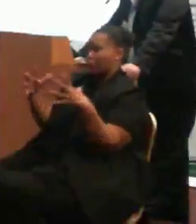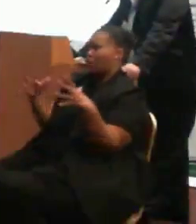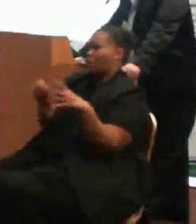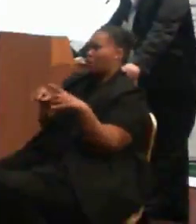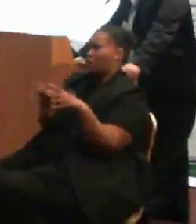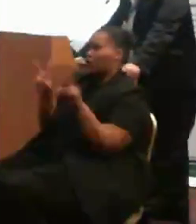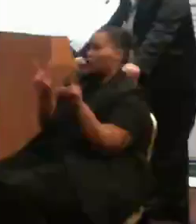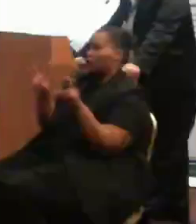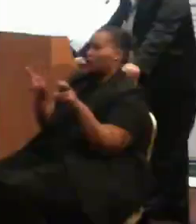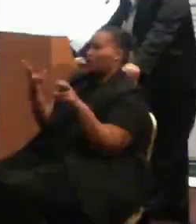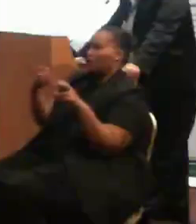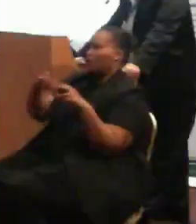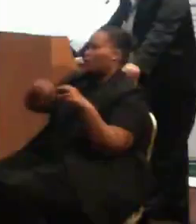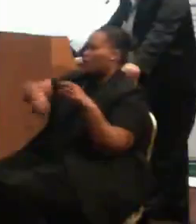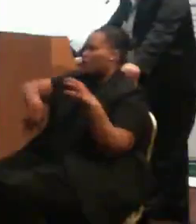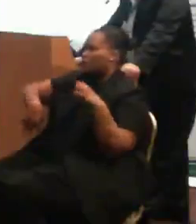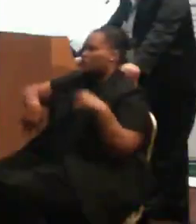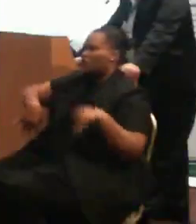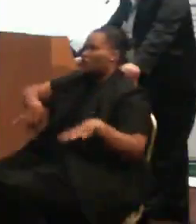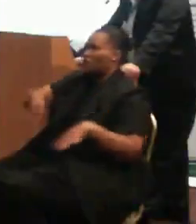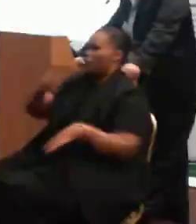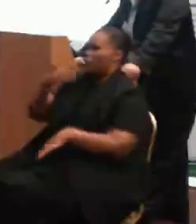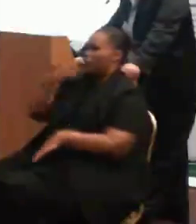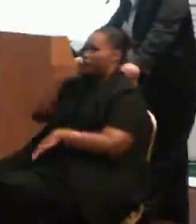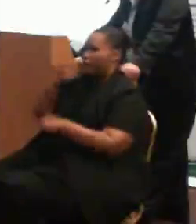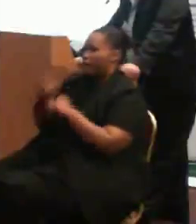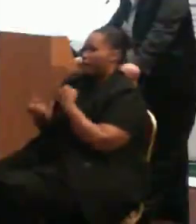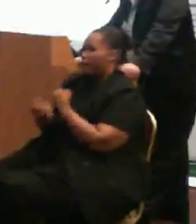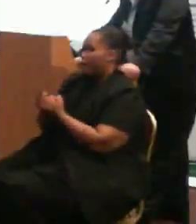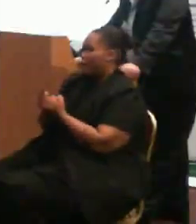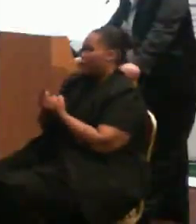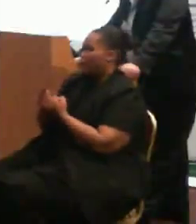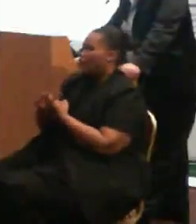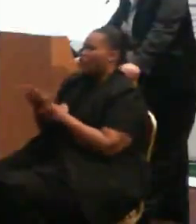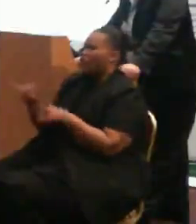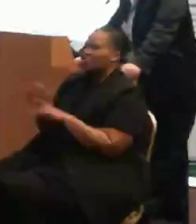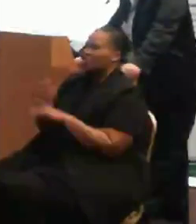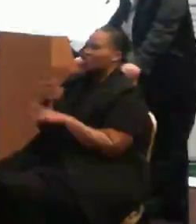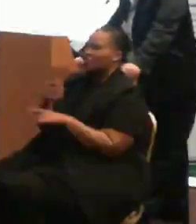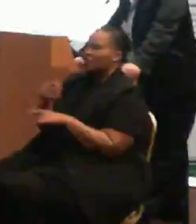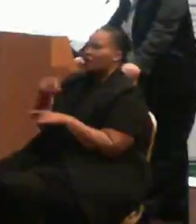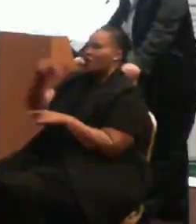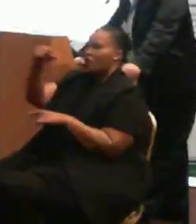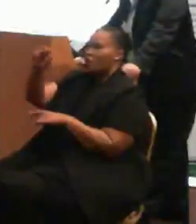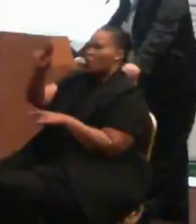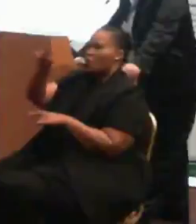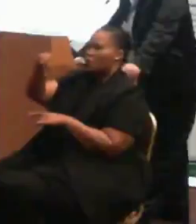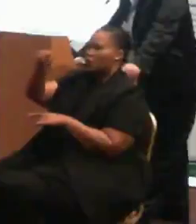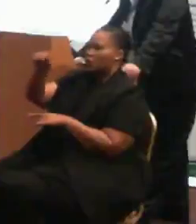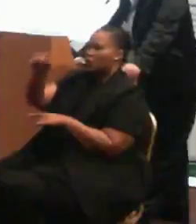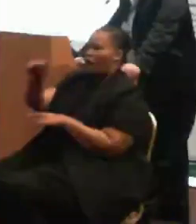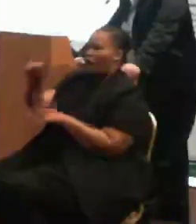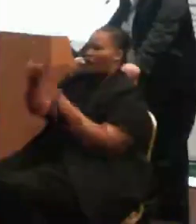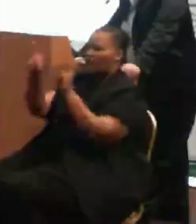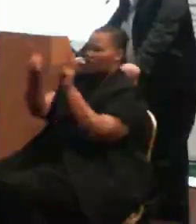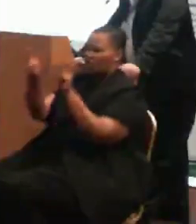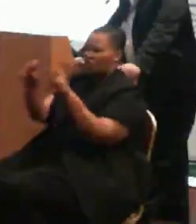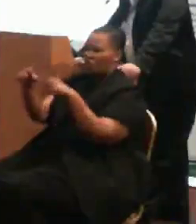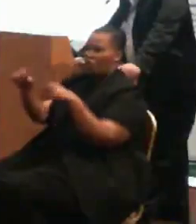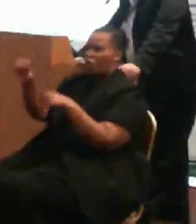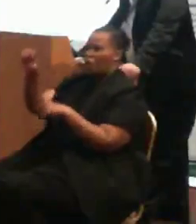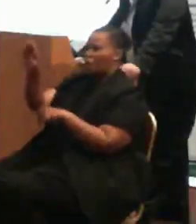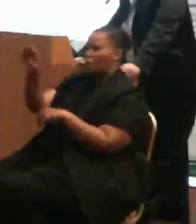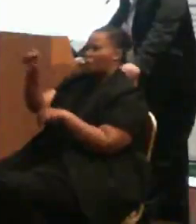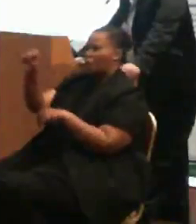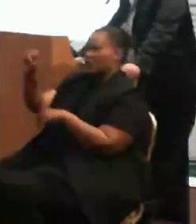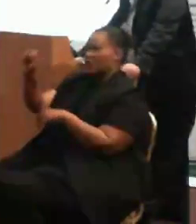big issue of fraudulent and corrupt behavior of Eskom. So it's not just the Gupta stuff or the Bosasa stuff as we've seen. There's